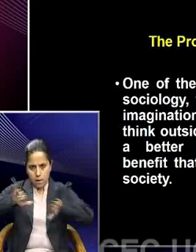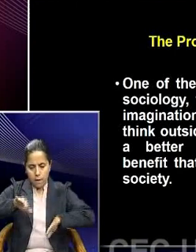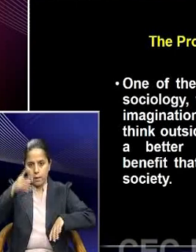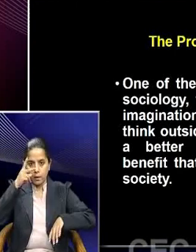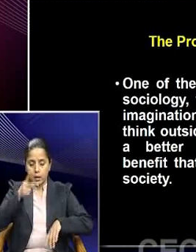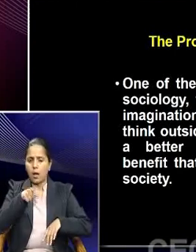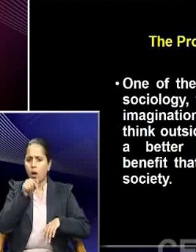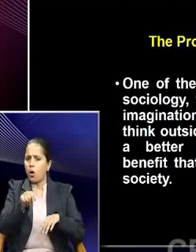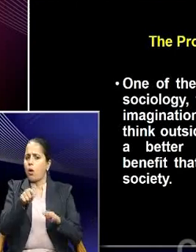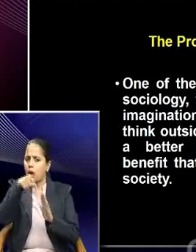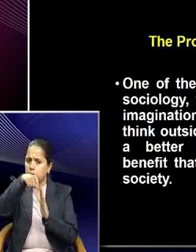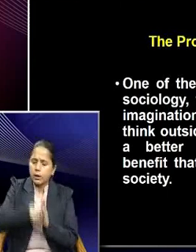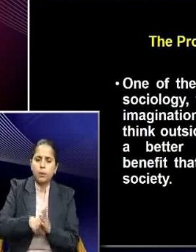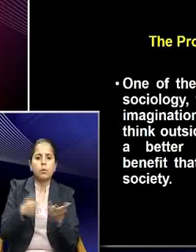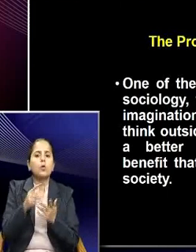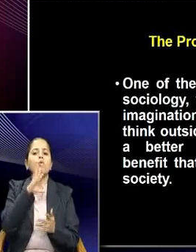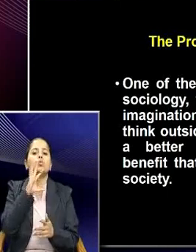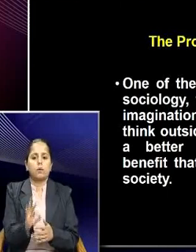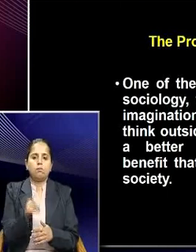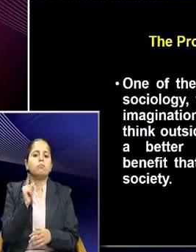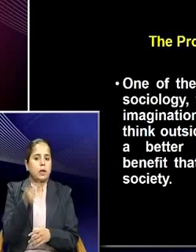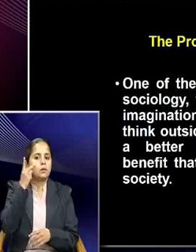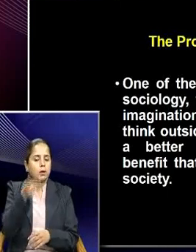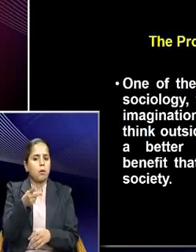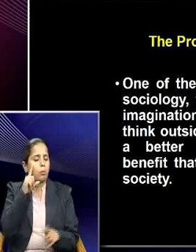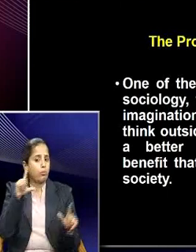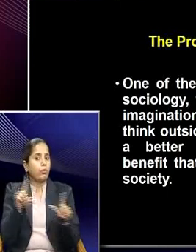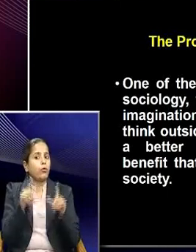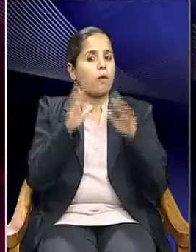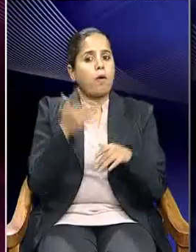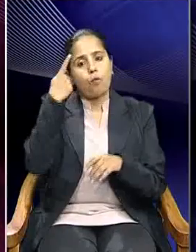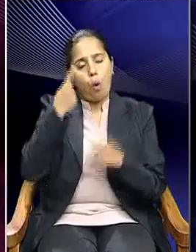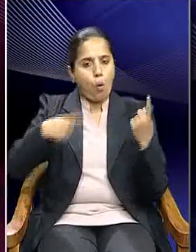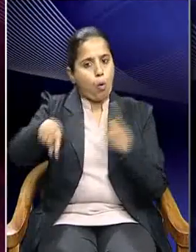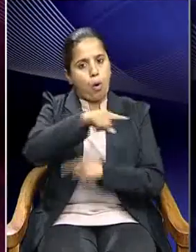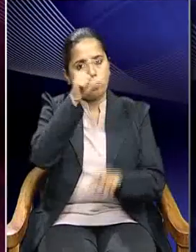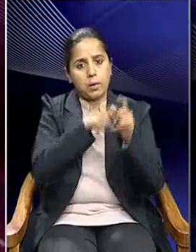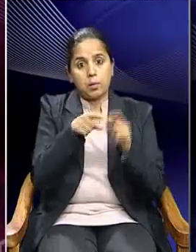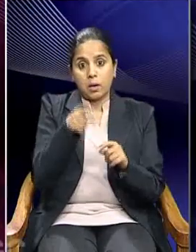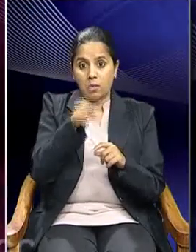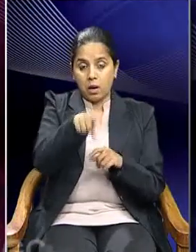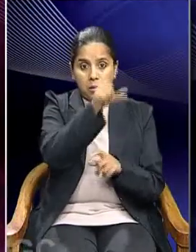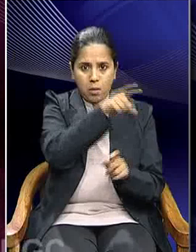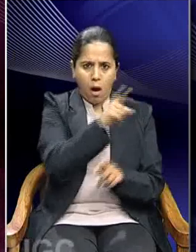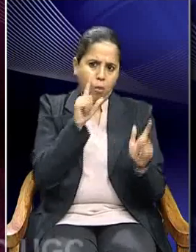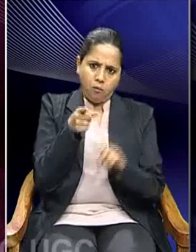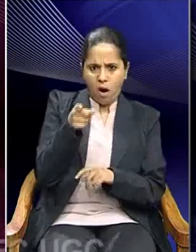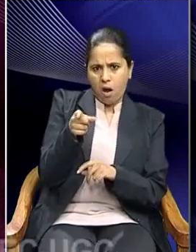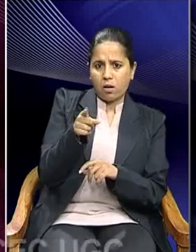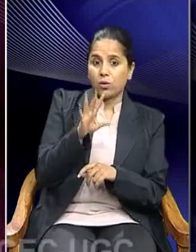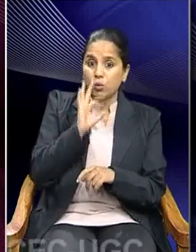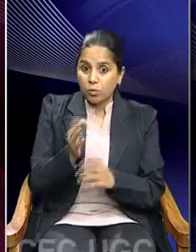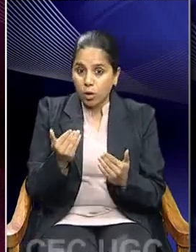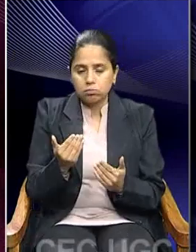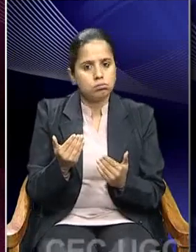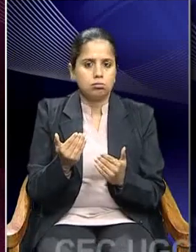behind the reality. So what is evident to everyone is not necessarily the truth. So